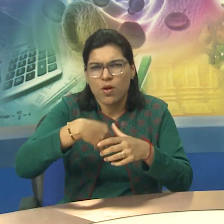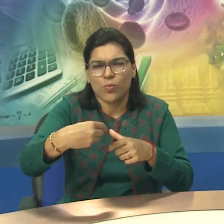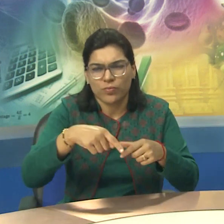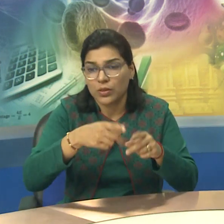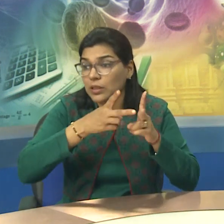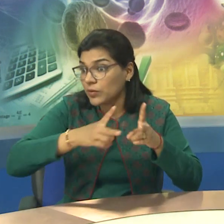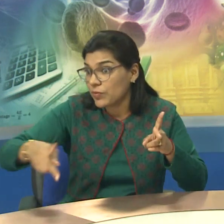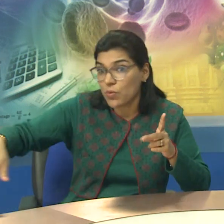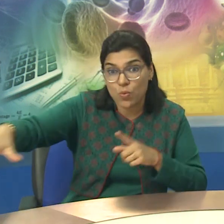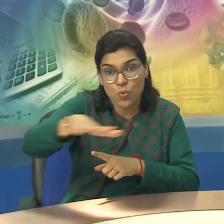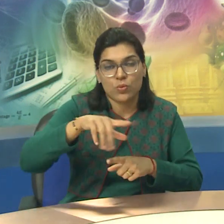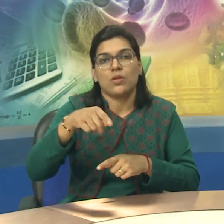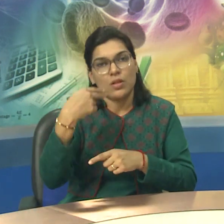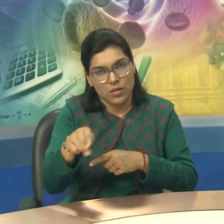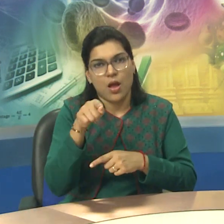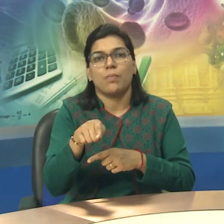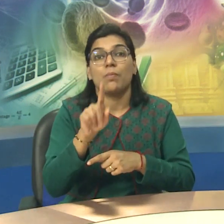area is termed as vendor.